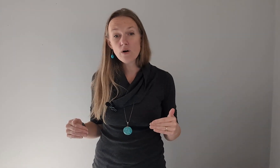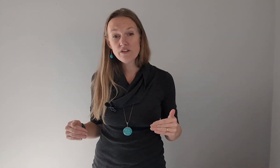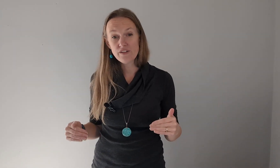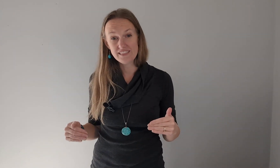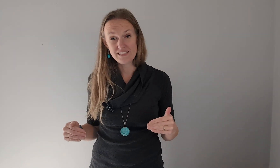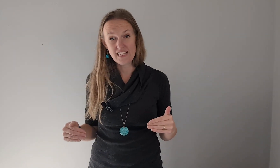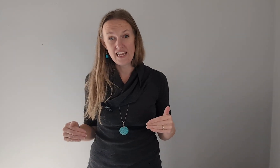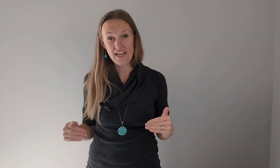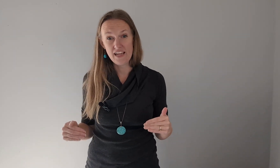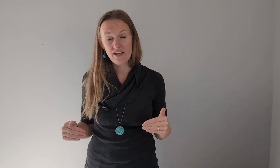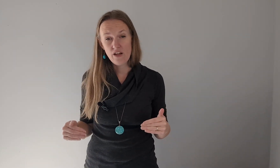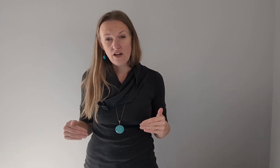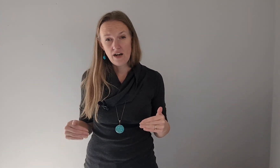Or you can say,